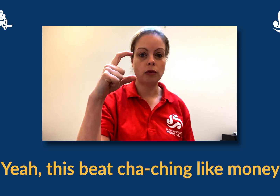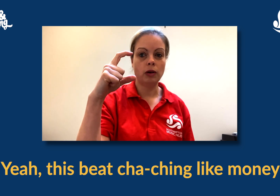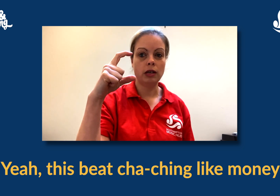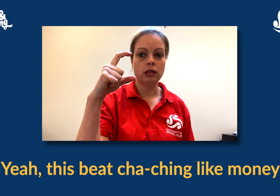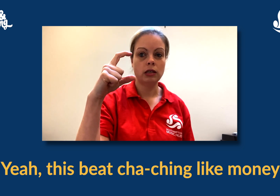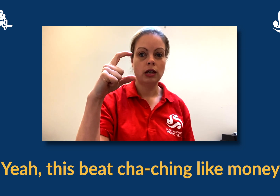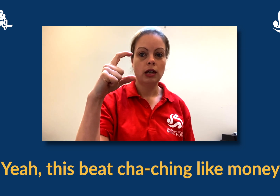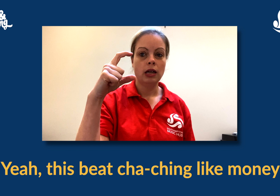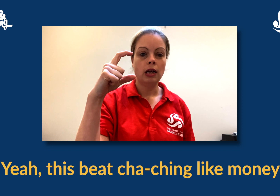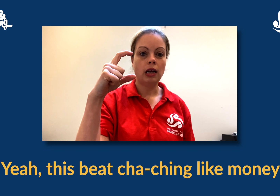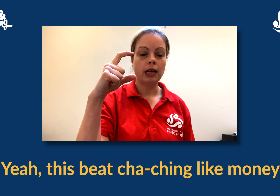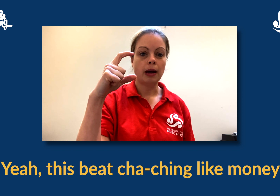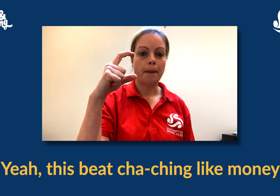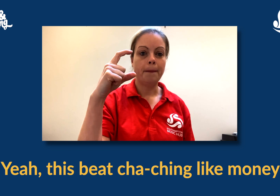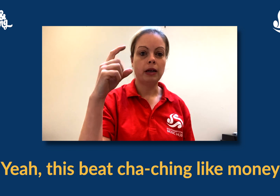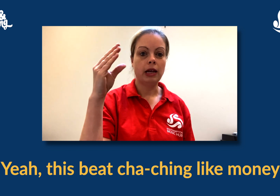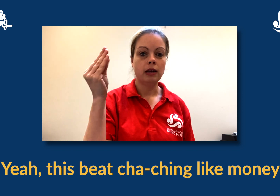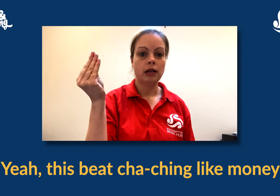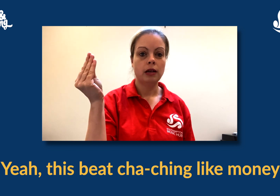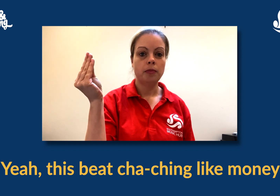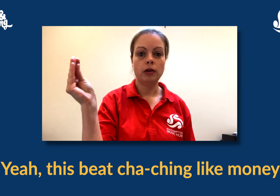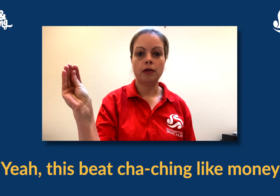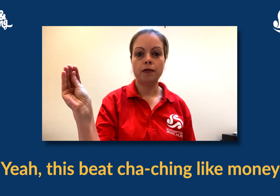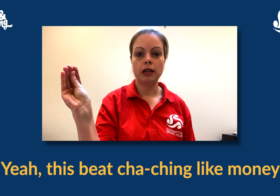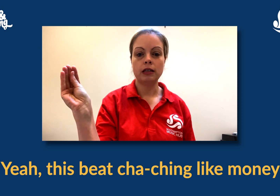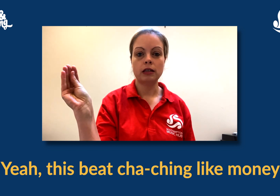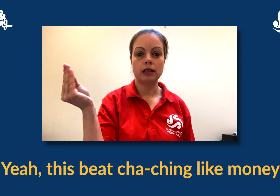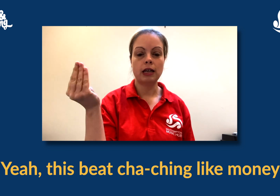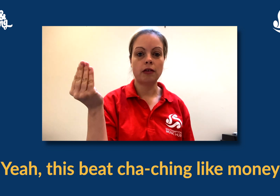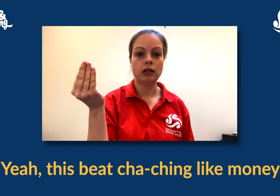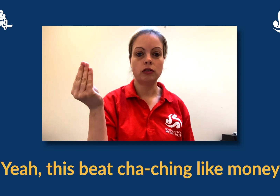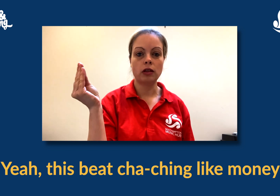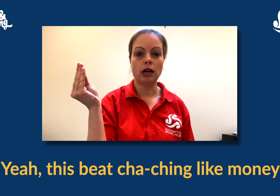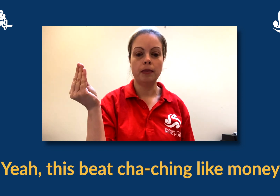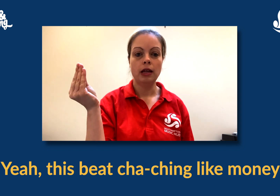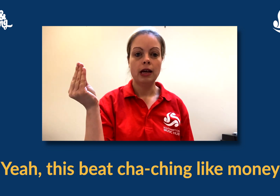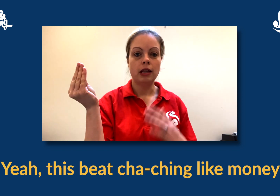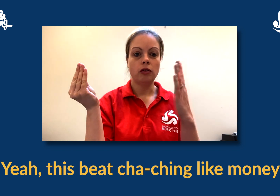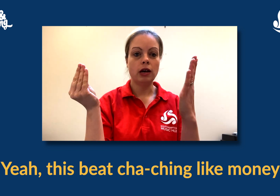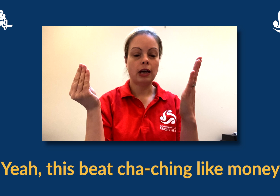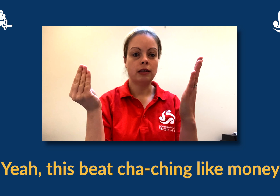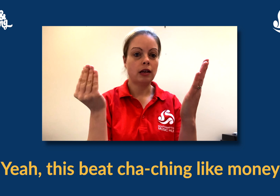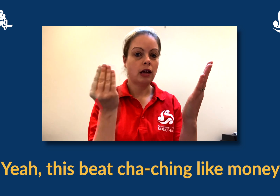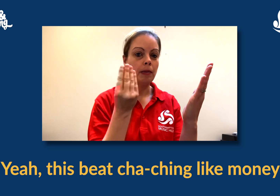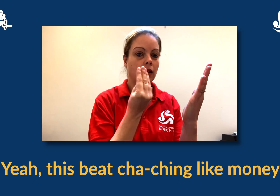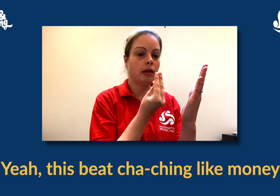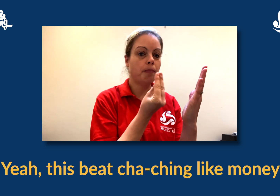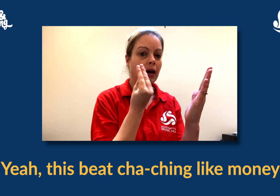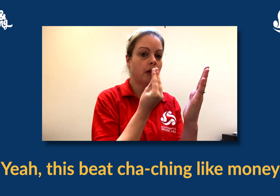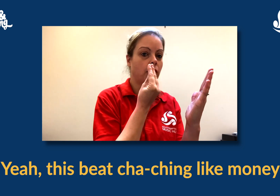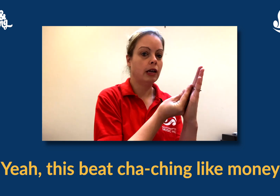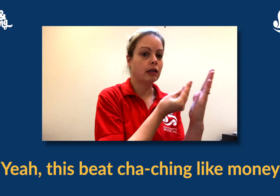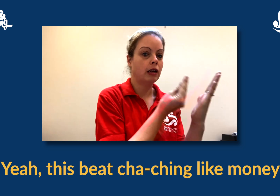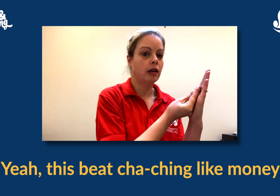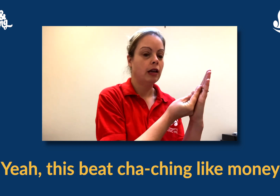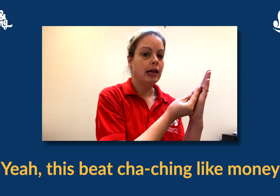letter of the words. Like money. Put your fingers together against your thumb, then your other hand's going to come out and the back